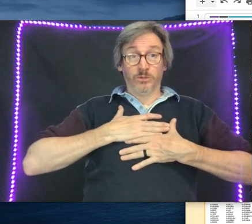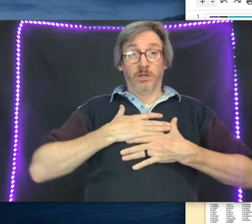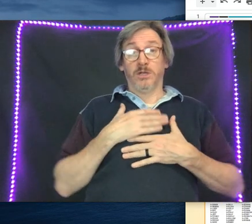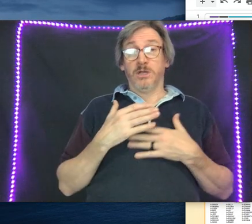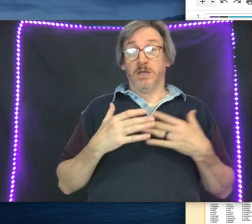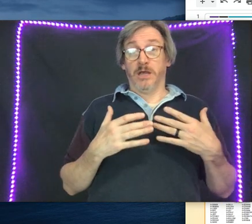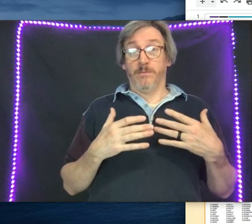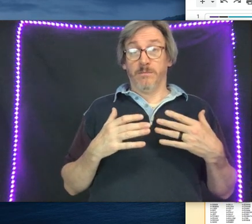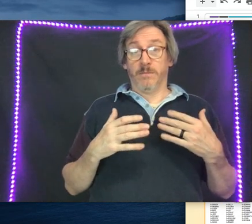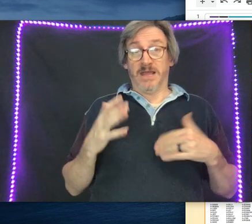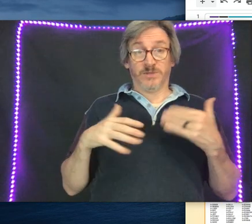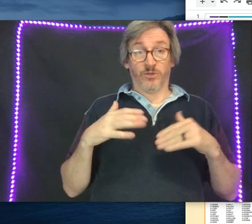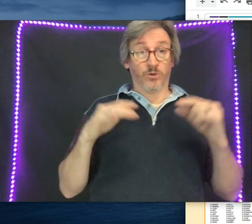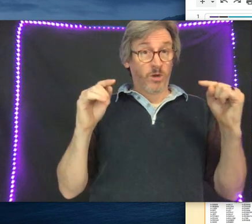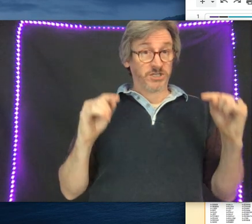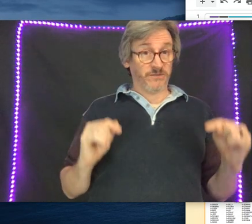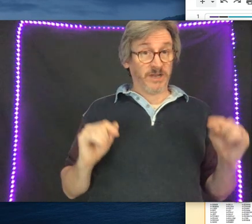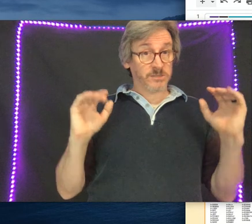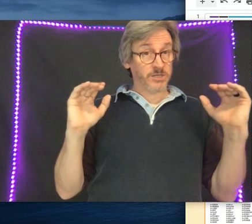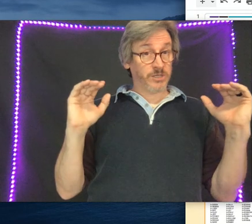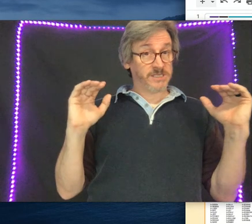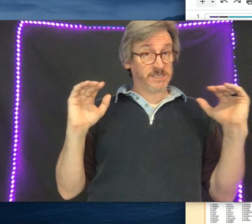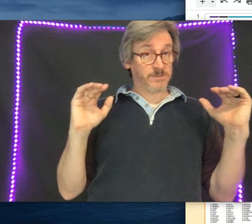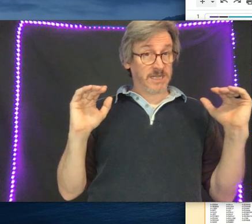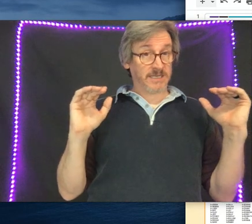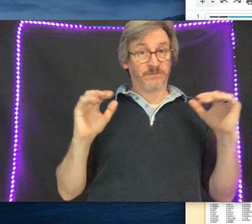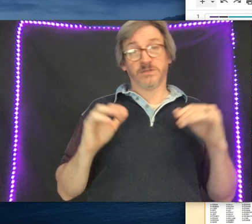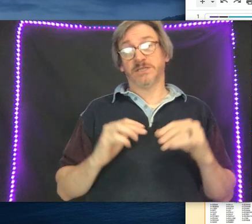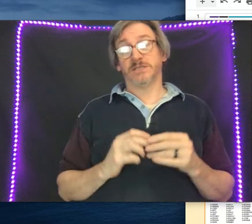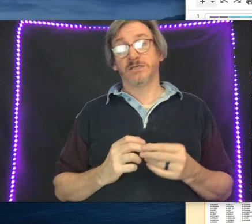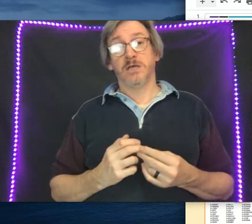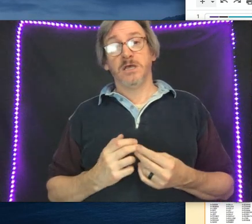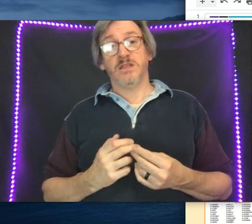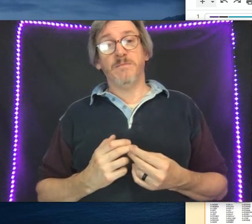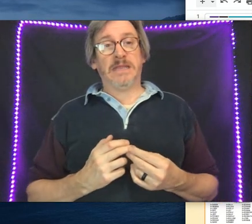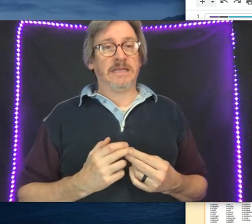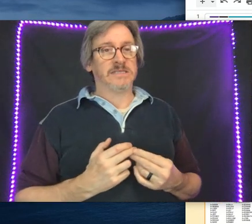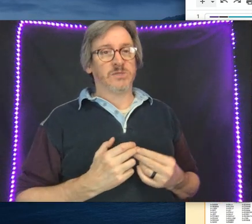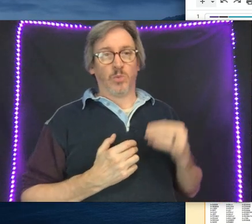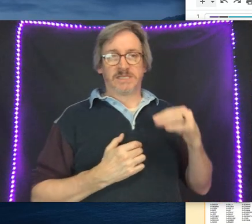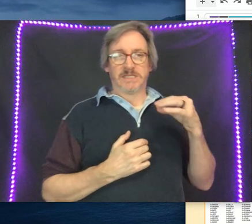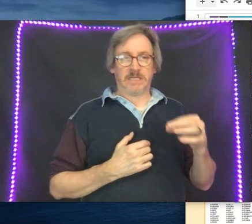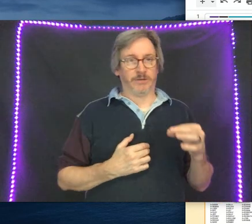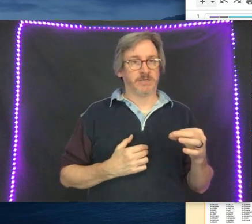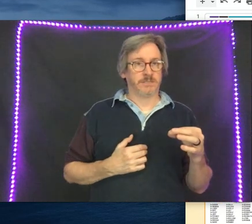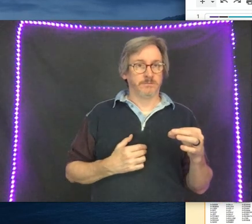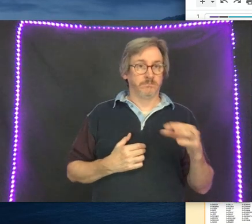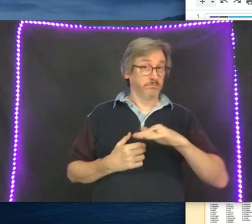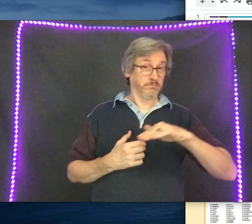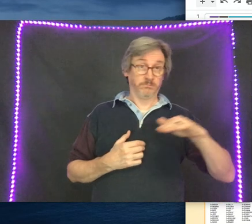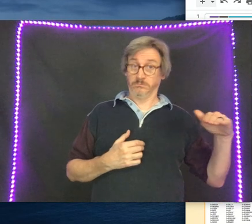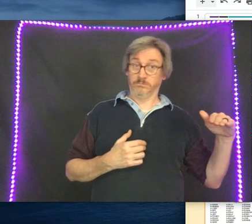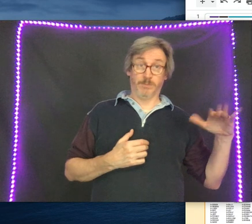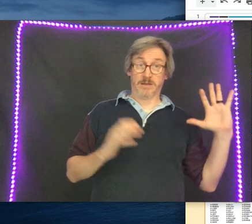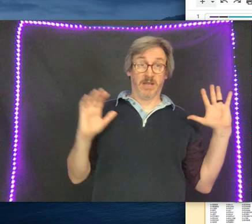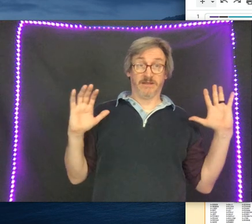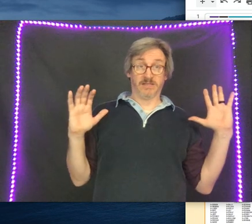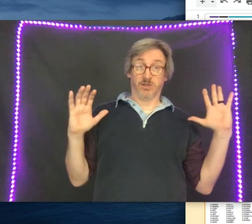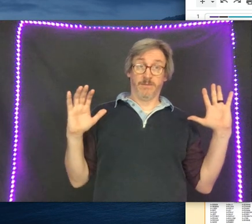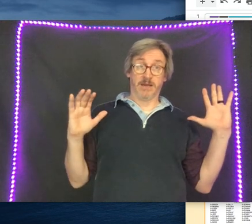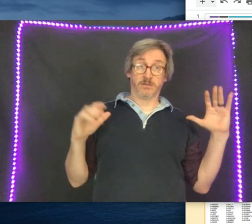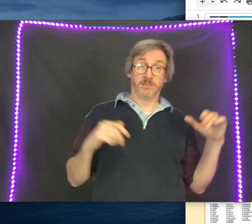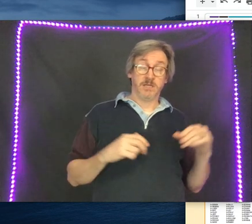do as we go through, watch the videos, and you can see some slight differences. The main thing is what's the clearest? Bottom